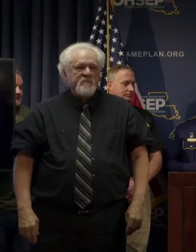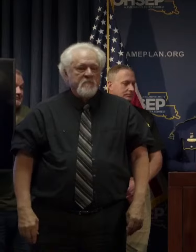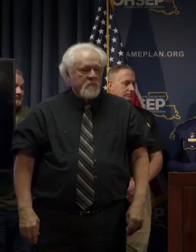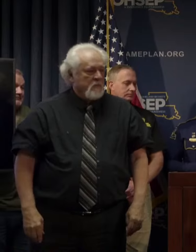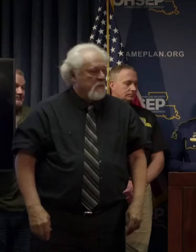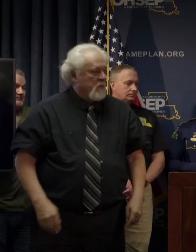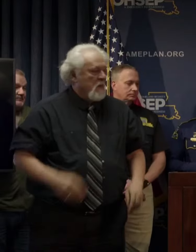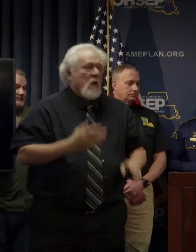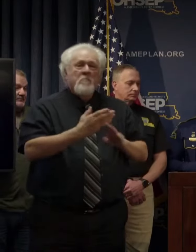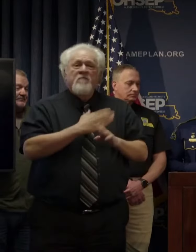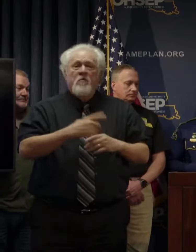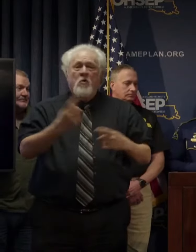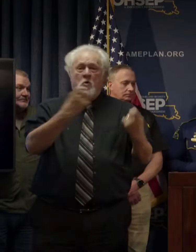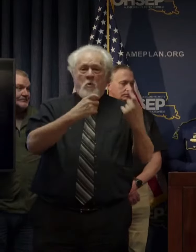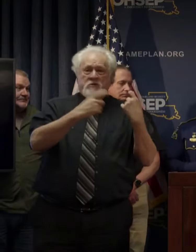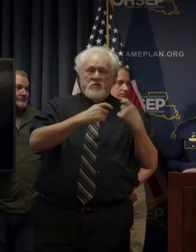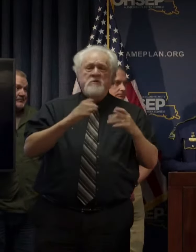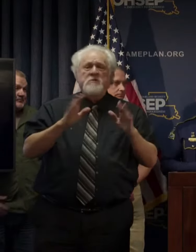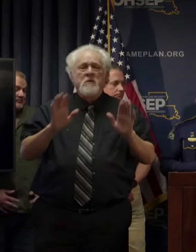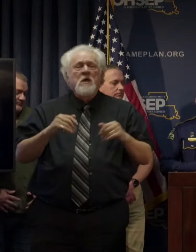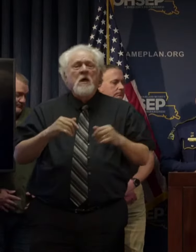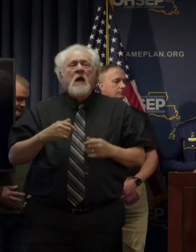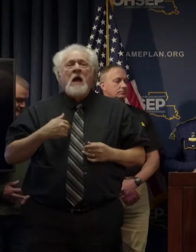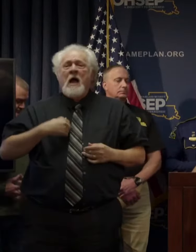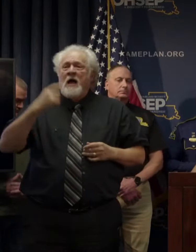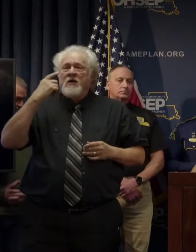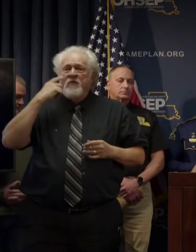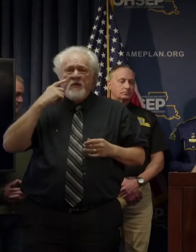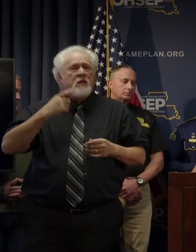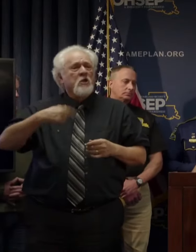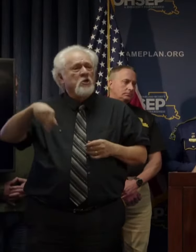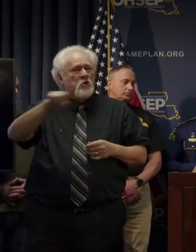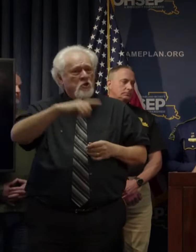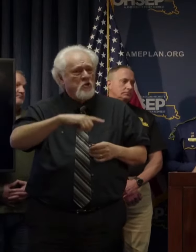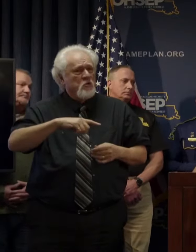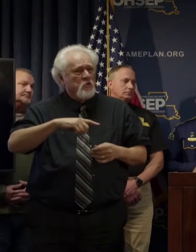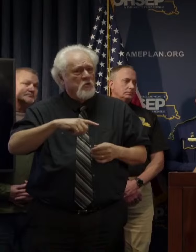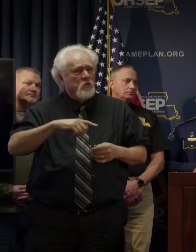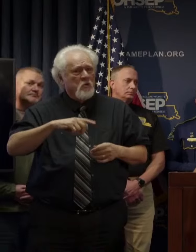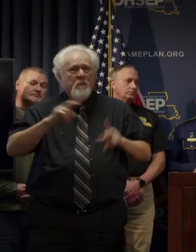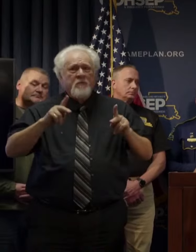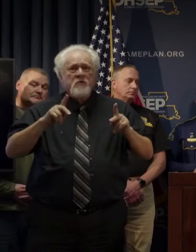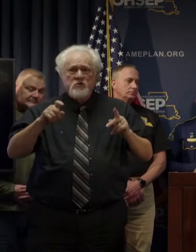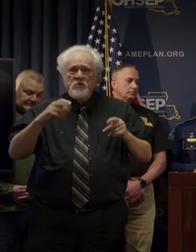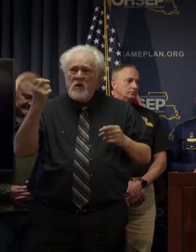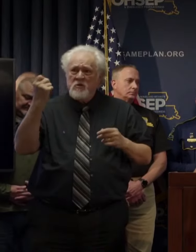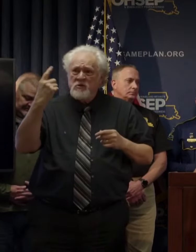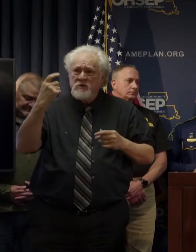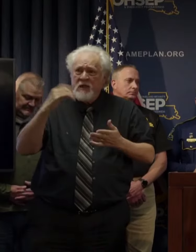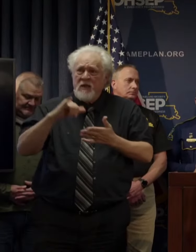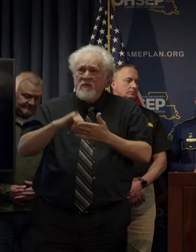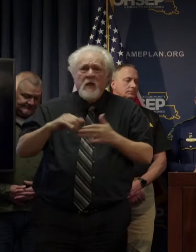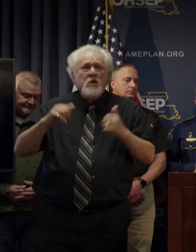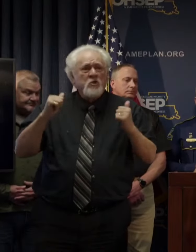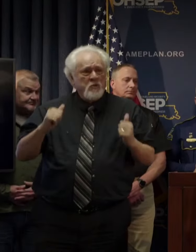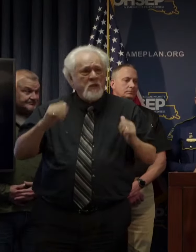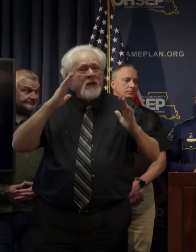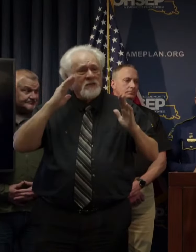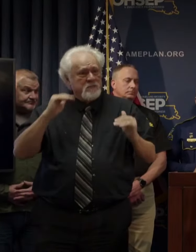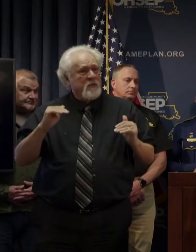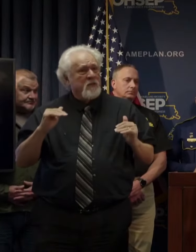Before we take any questions, again, look, I think that the citizens out there should realize that they can expect